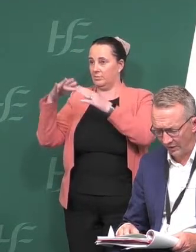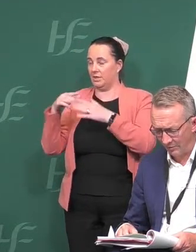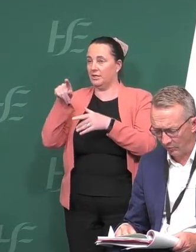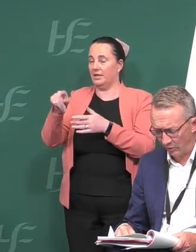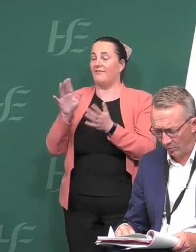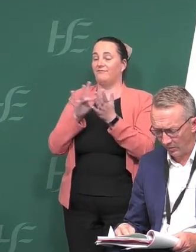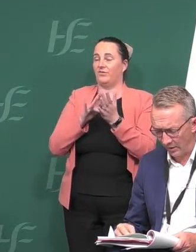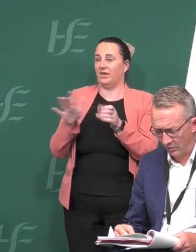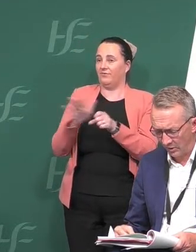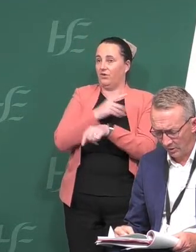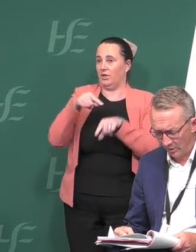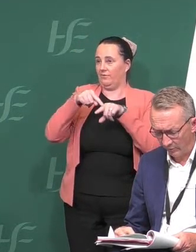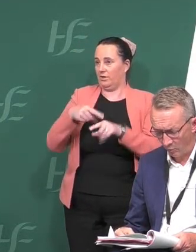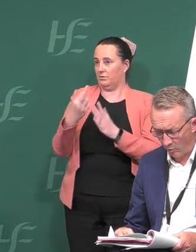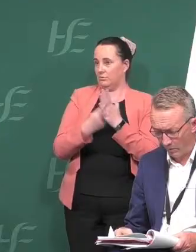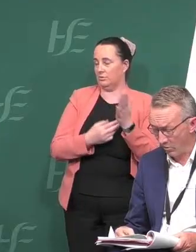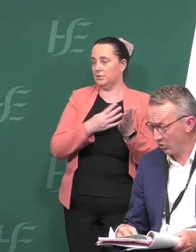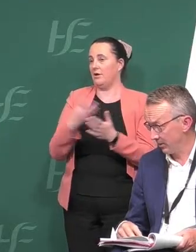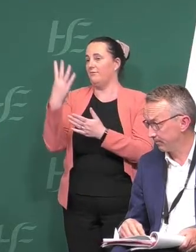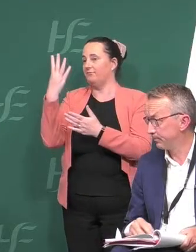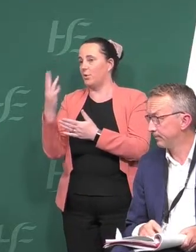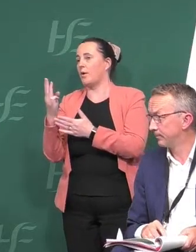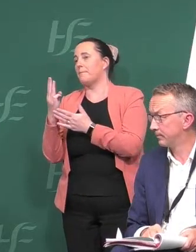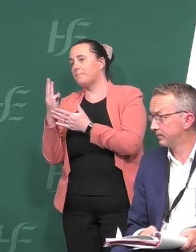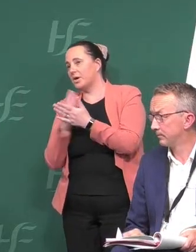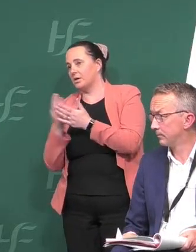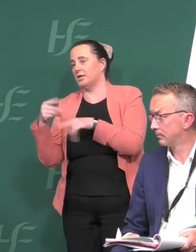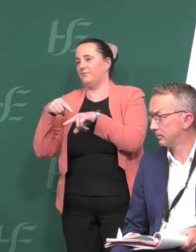gestation, 15 were fully compliant and 4 were partially.